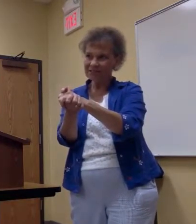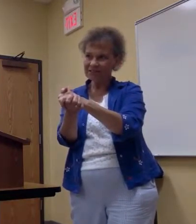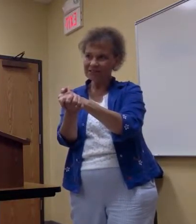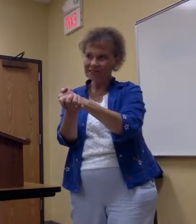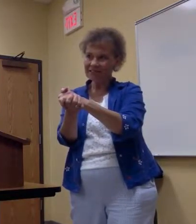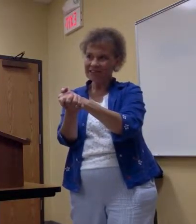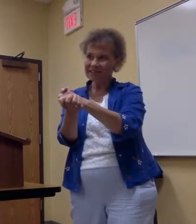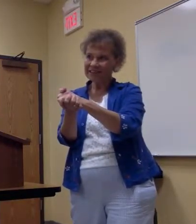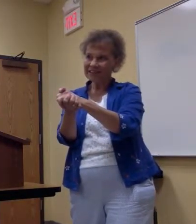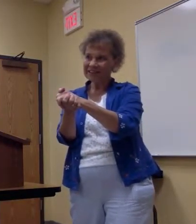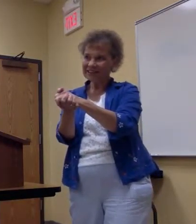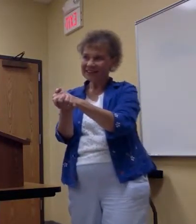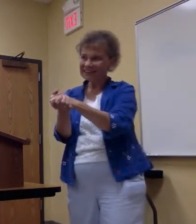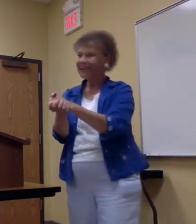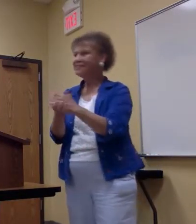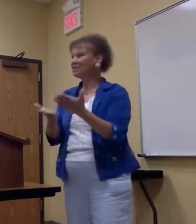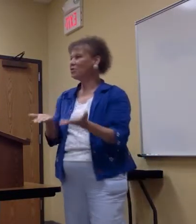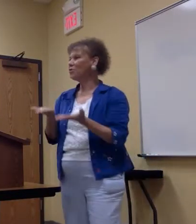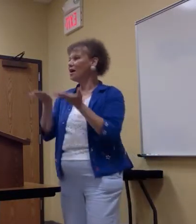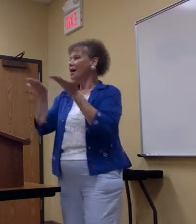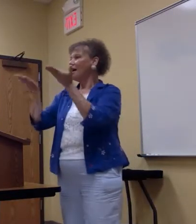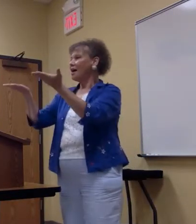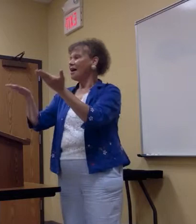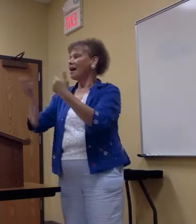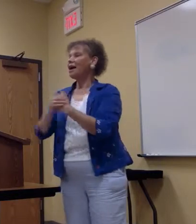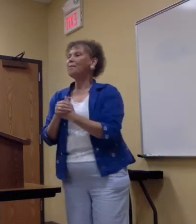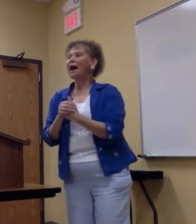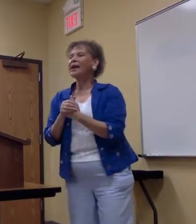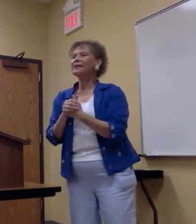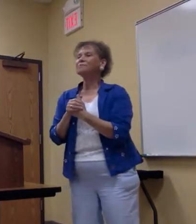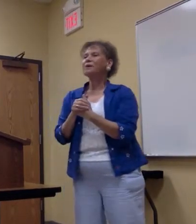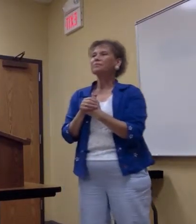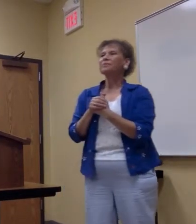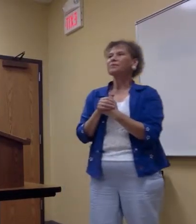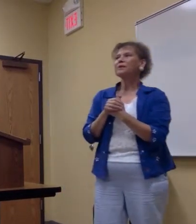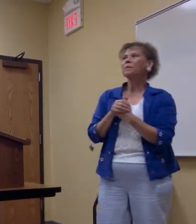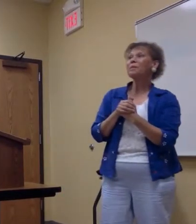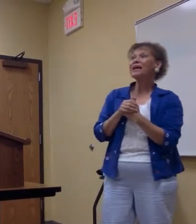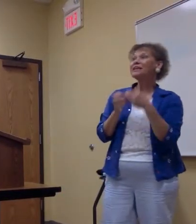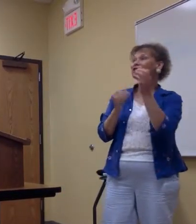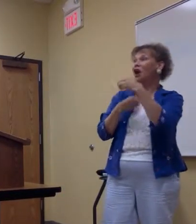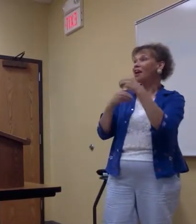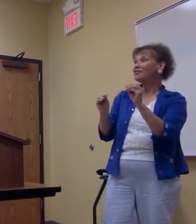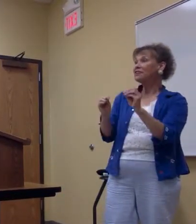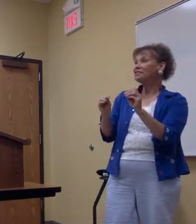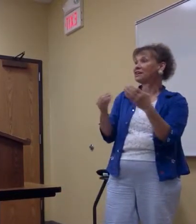Right? So I can, maybe at your office, you have